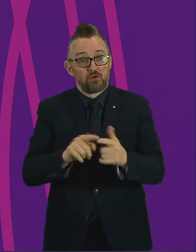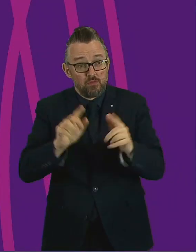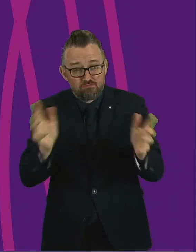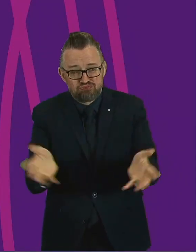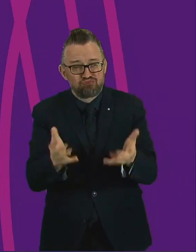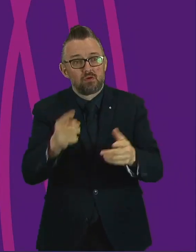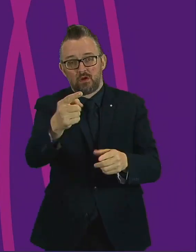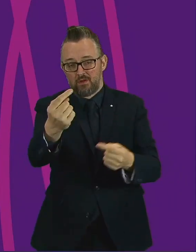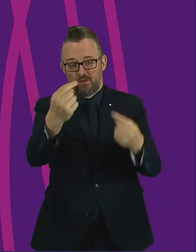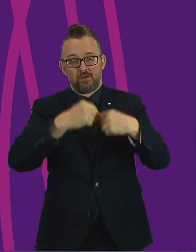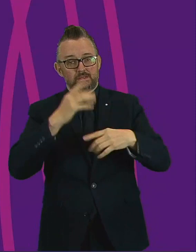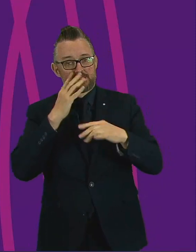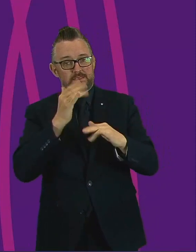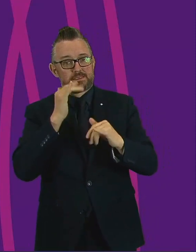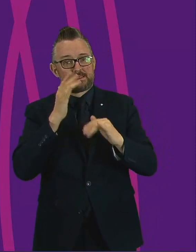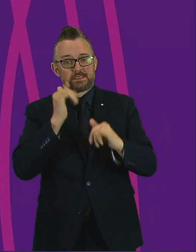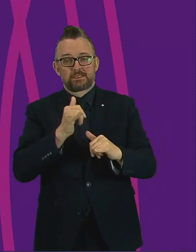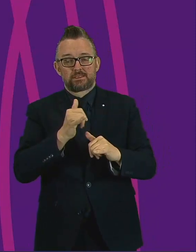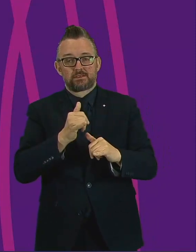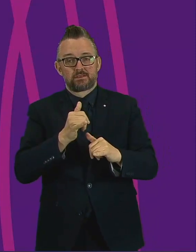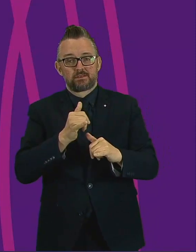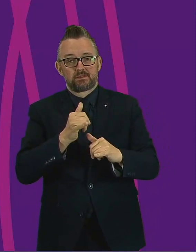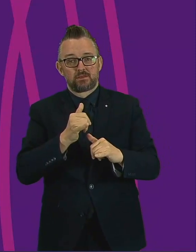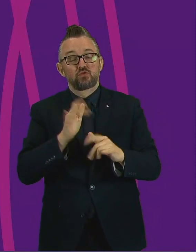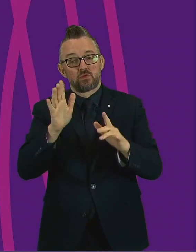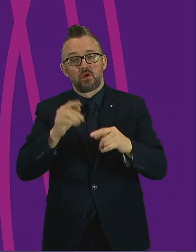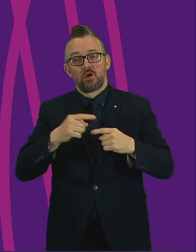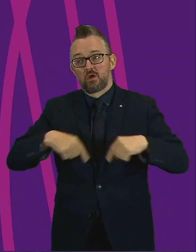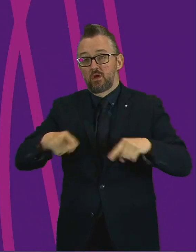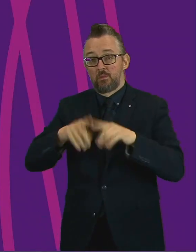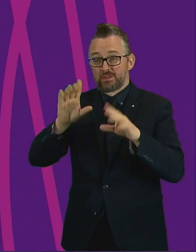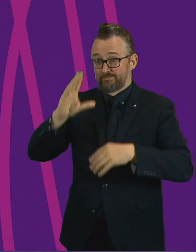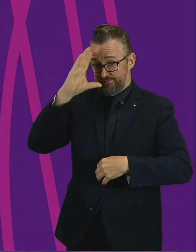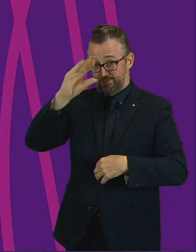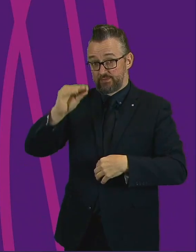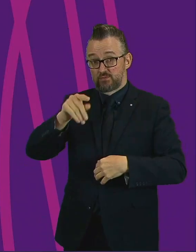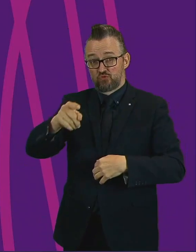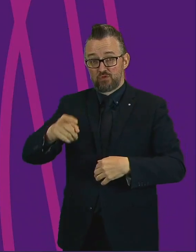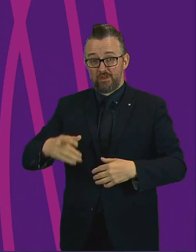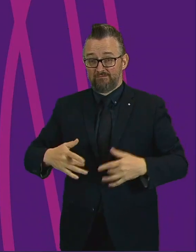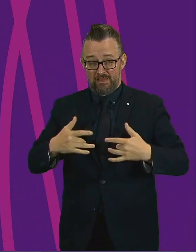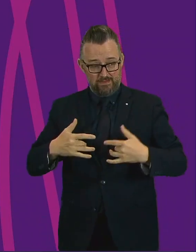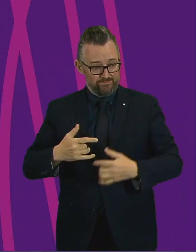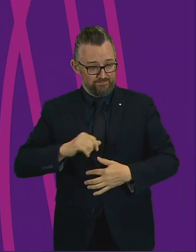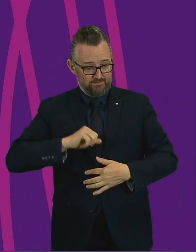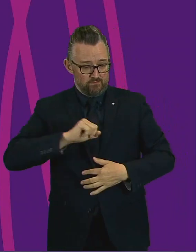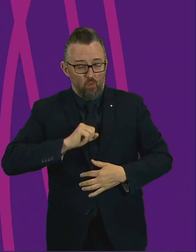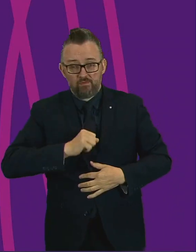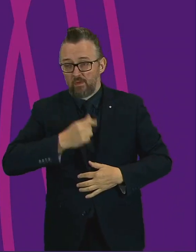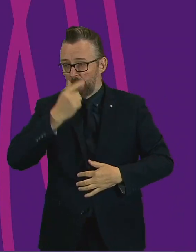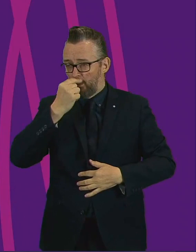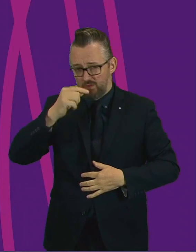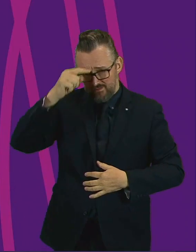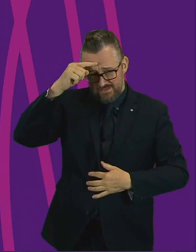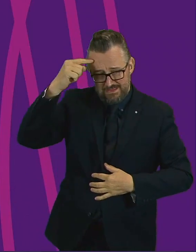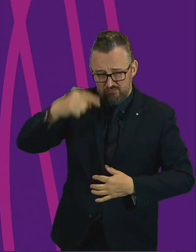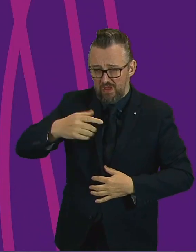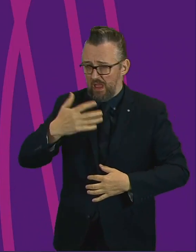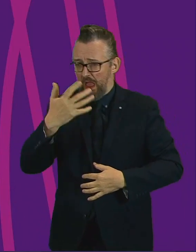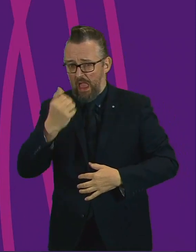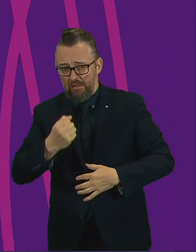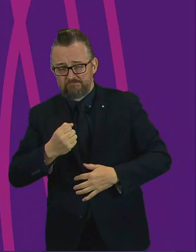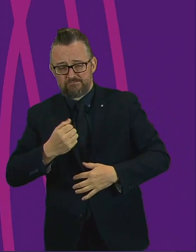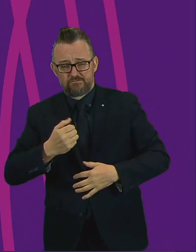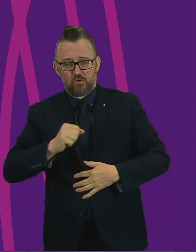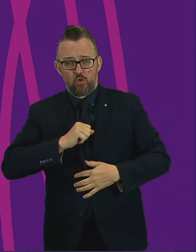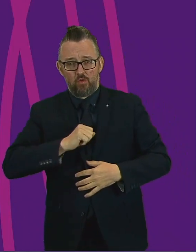important. So let's all of us take every opportunity to say to people, if you have any of the symptoms of coronavirus, which of